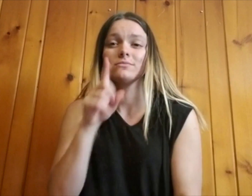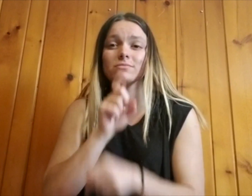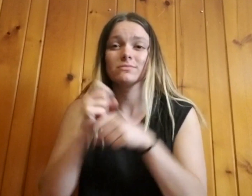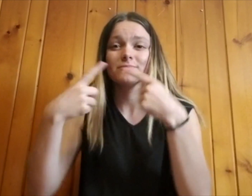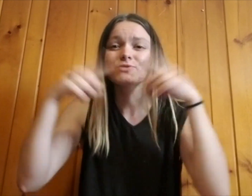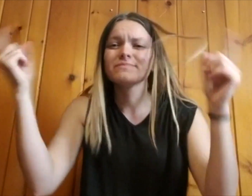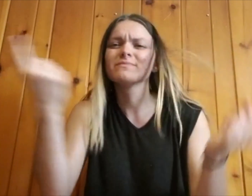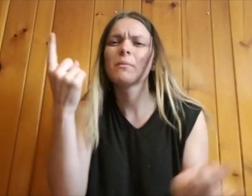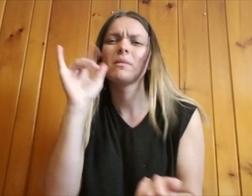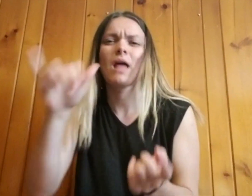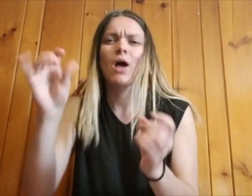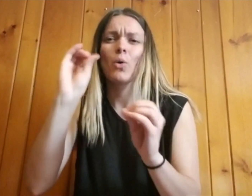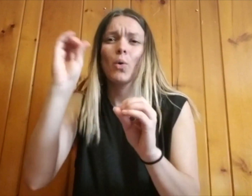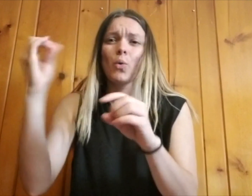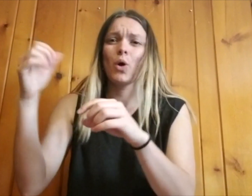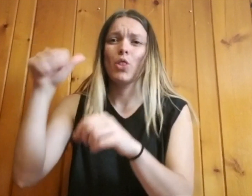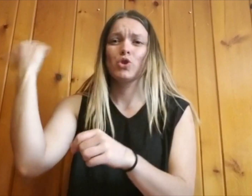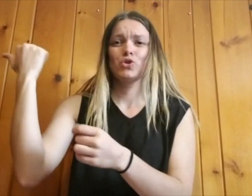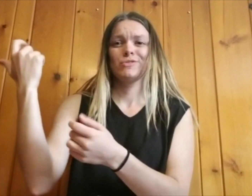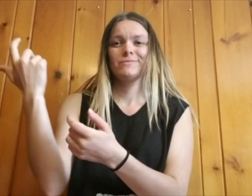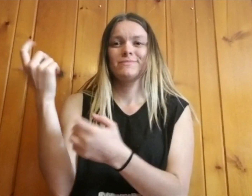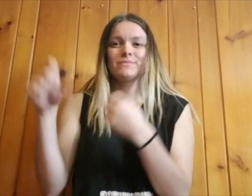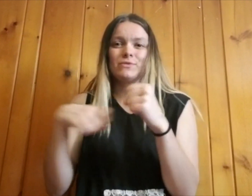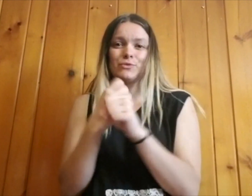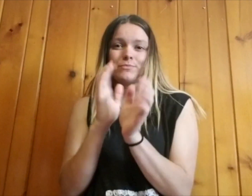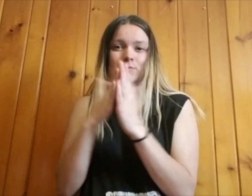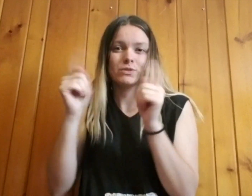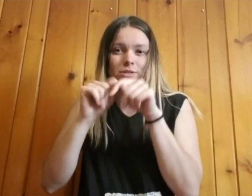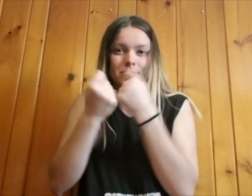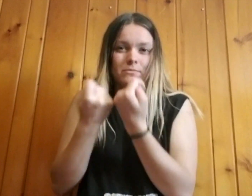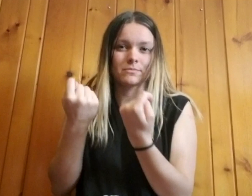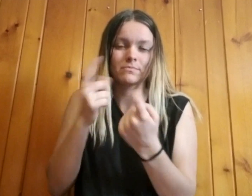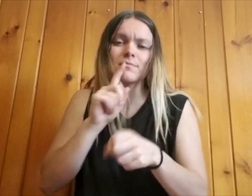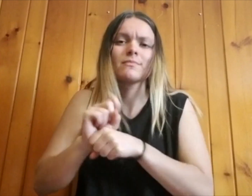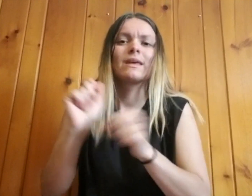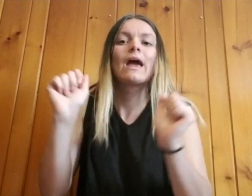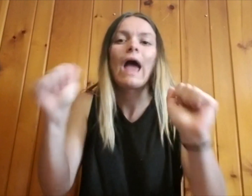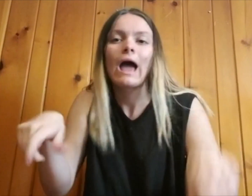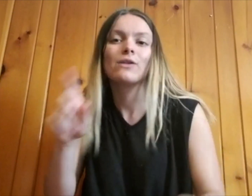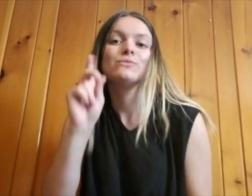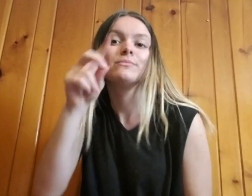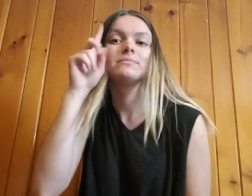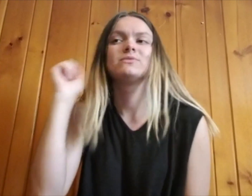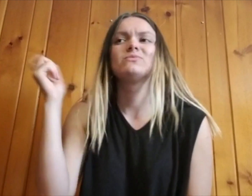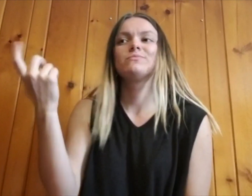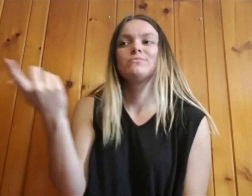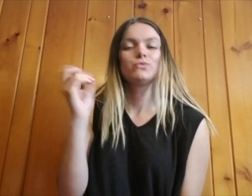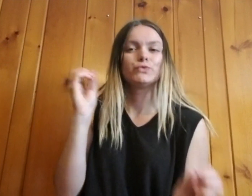so good. We actually accomplished something that is amazing, and we believed we could do it.